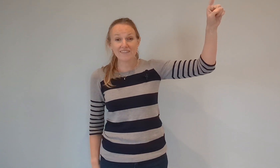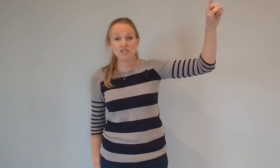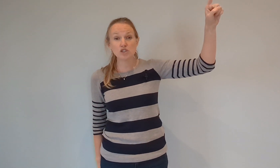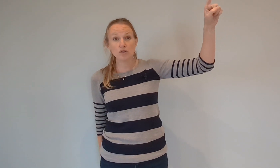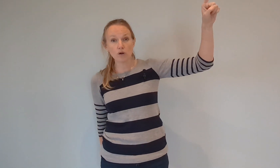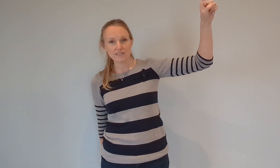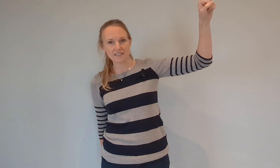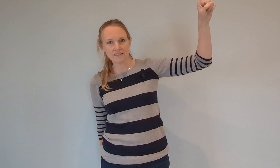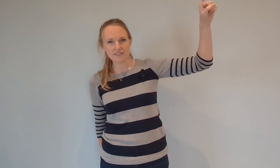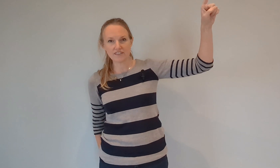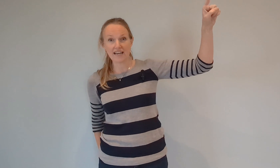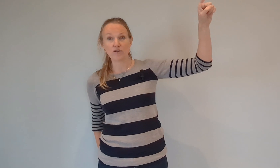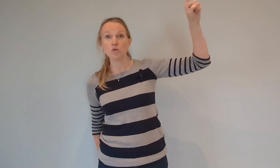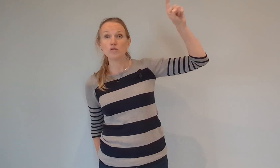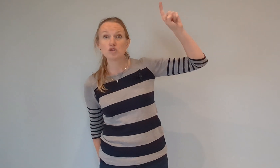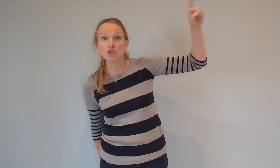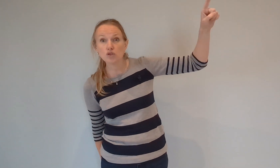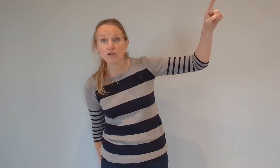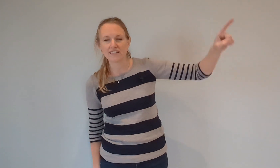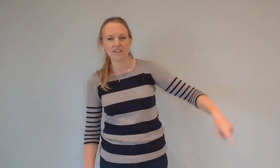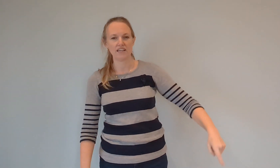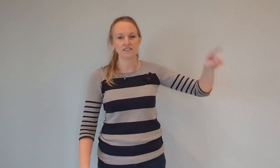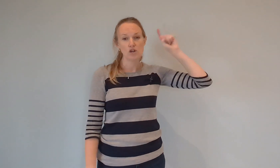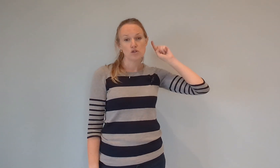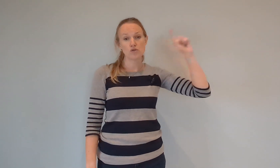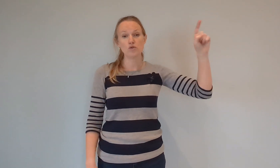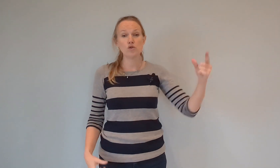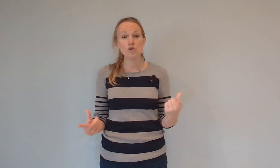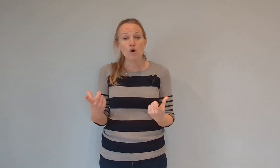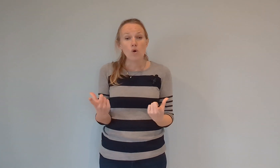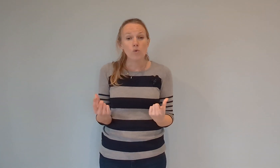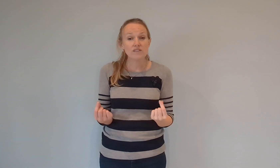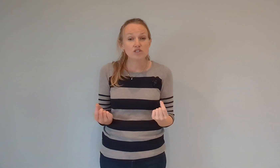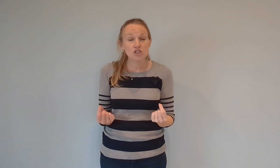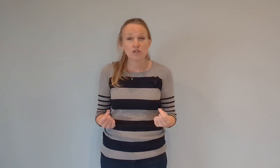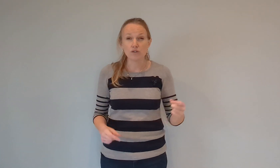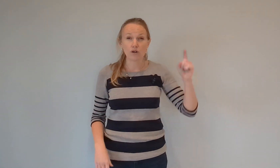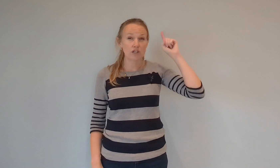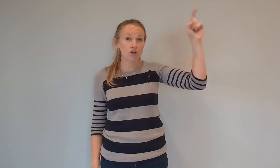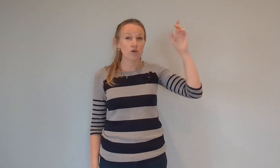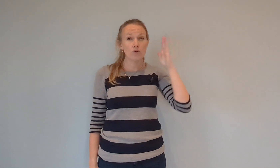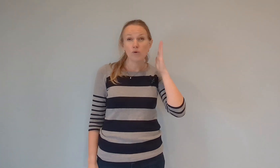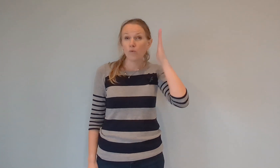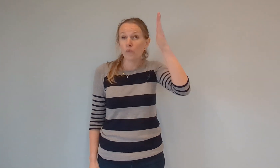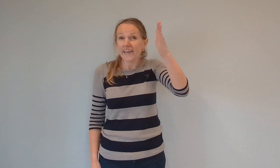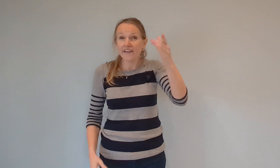will do, oh, it's a little different now. You will do great things. So you will do, or you